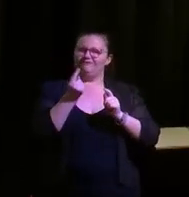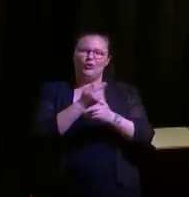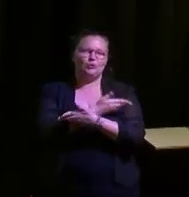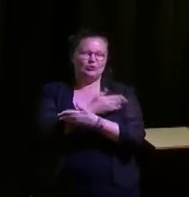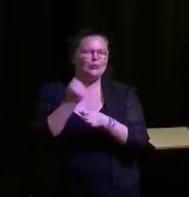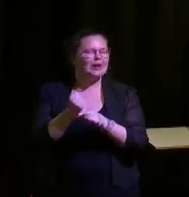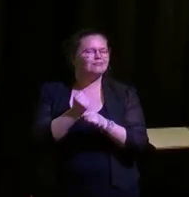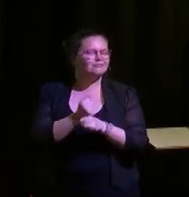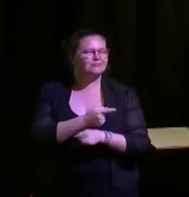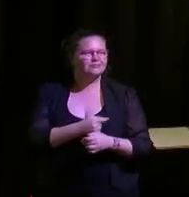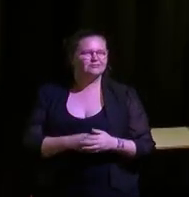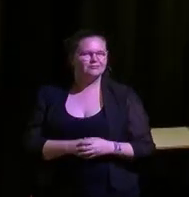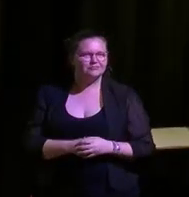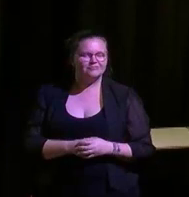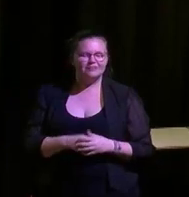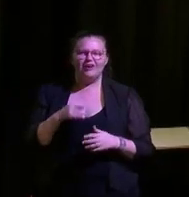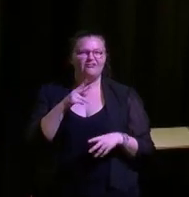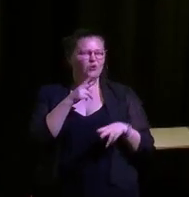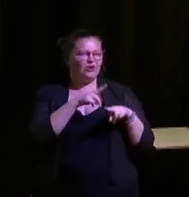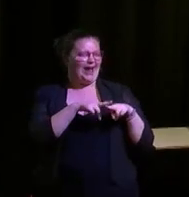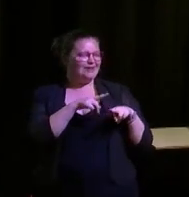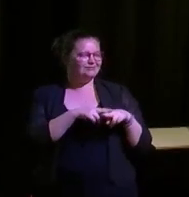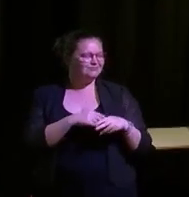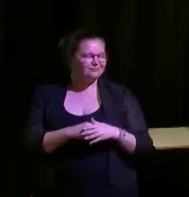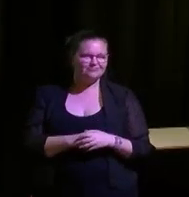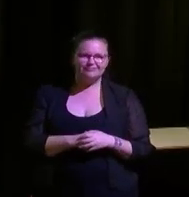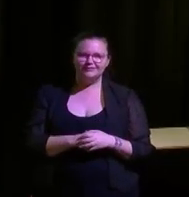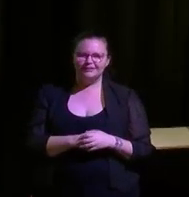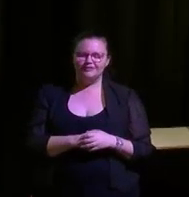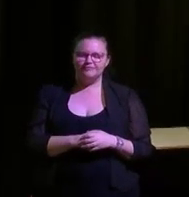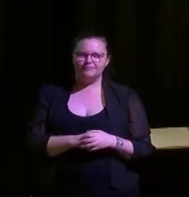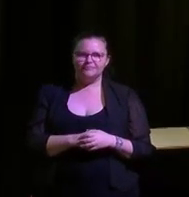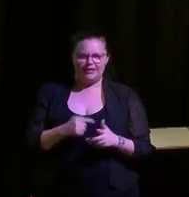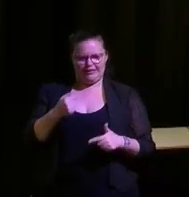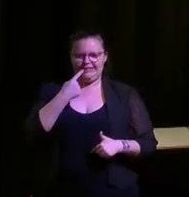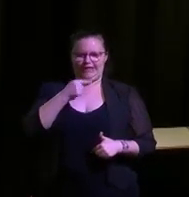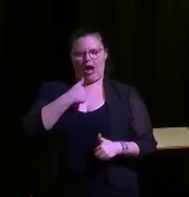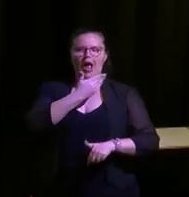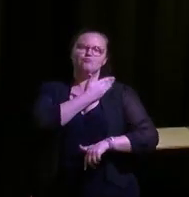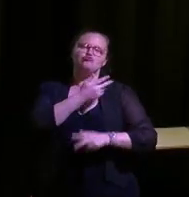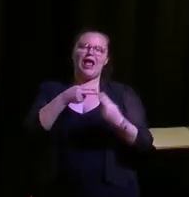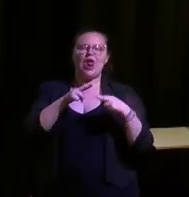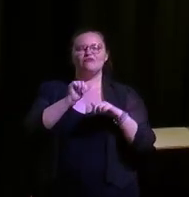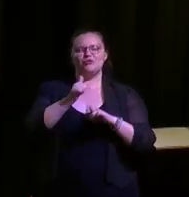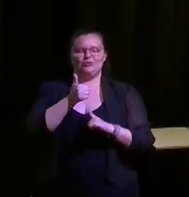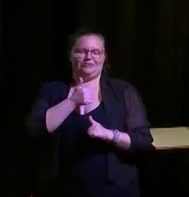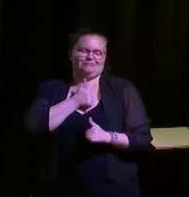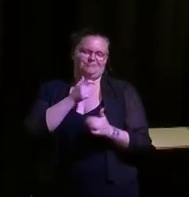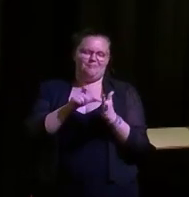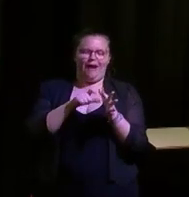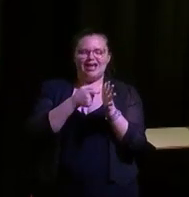did for Dad to, you know, and on it she put, I'm proud of you, my darling. Mm-hmm.